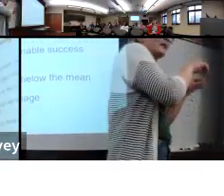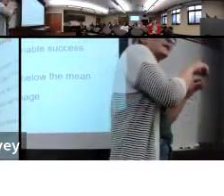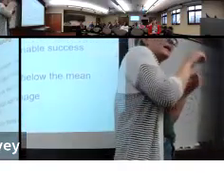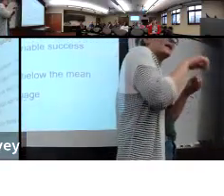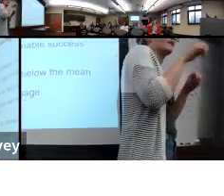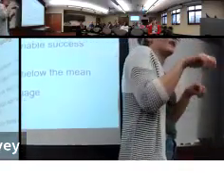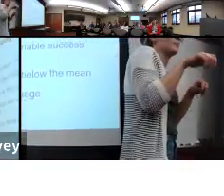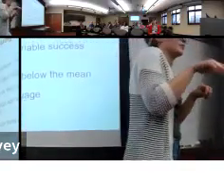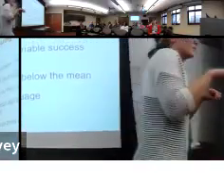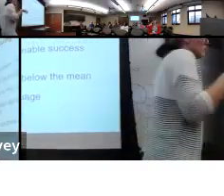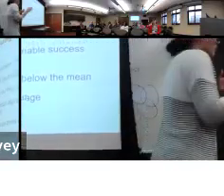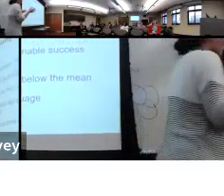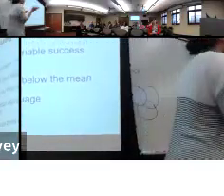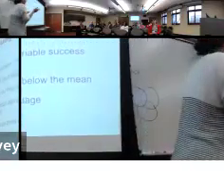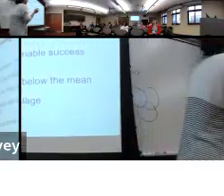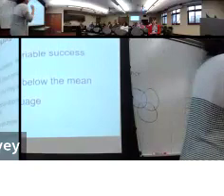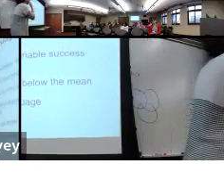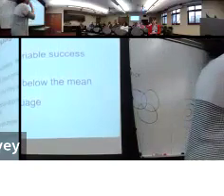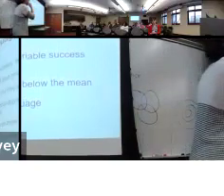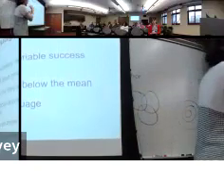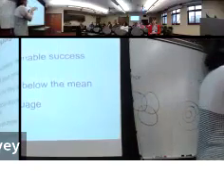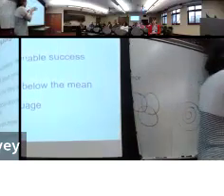that the remaining 95%,